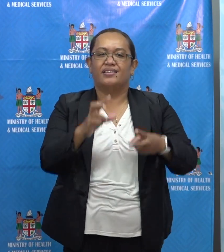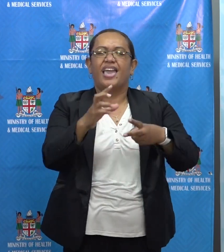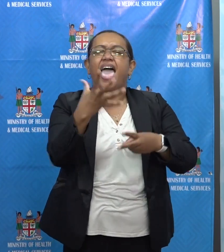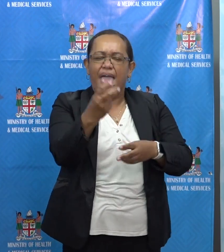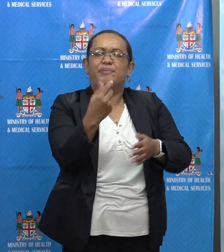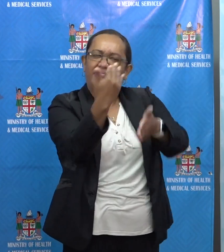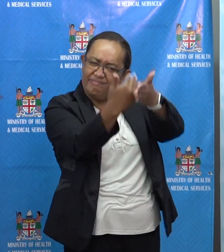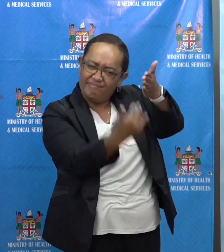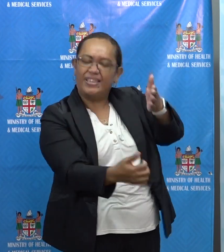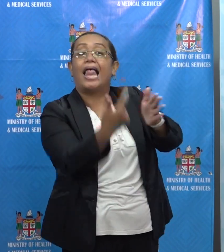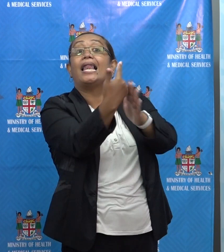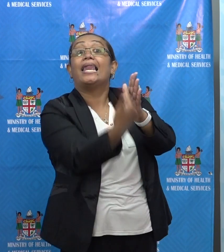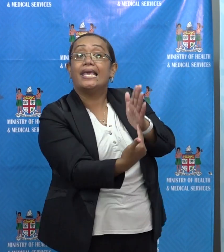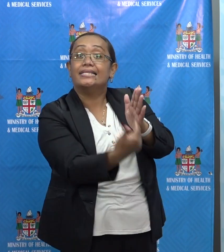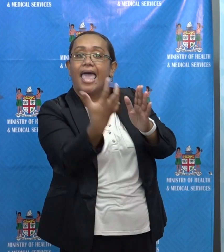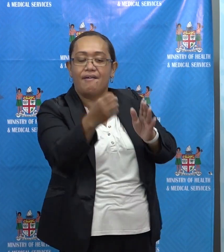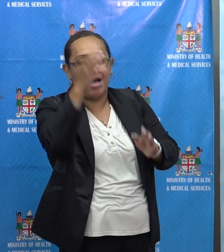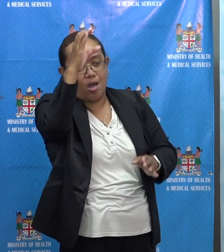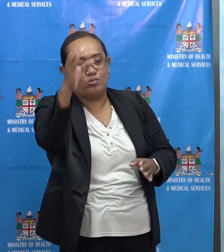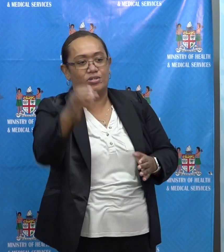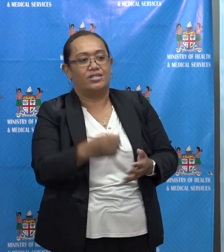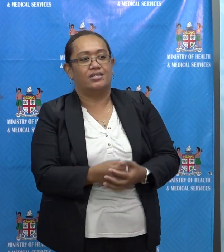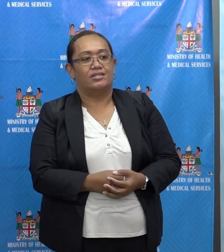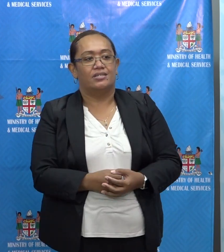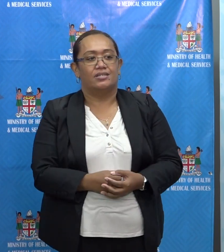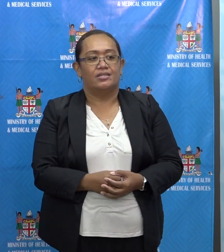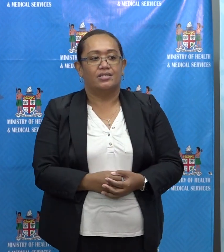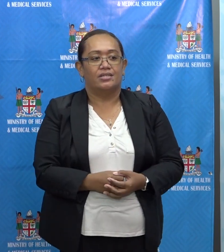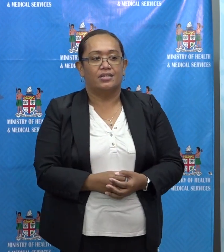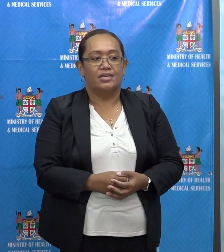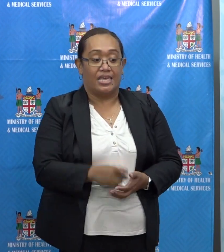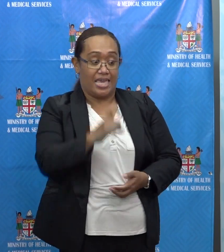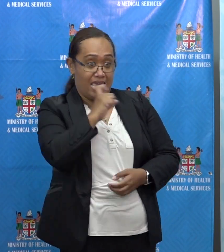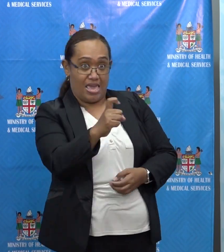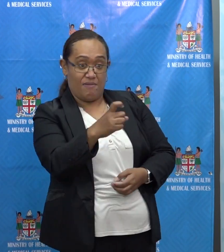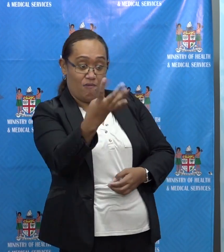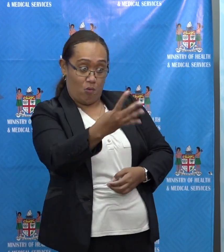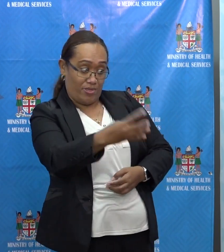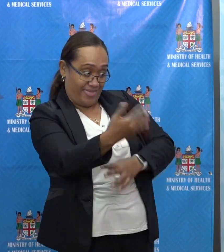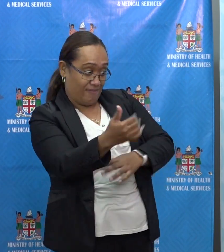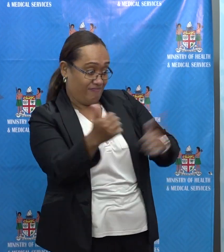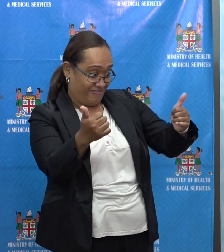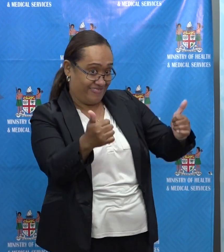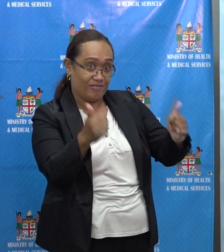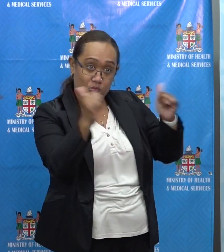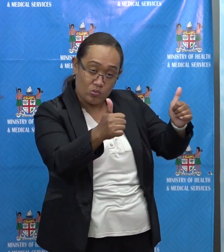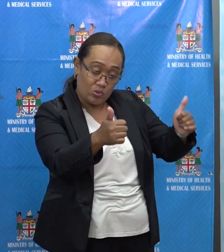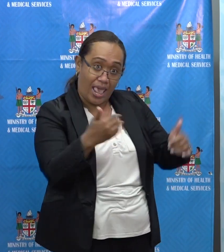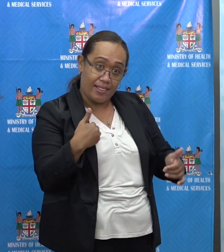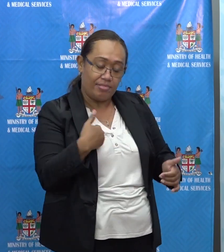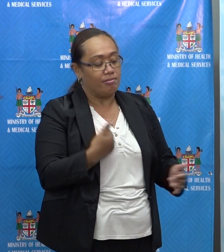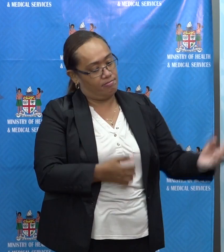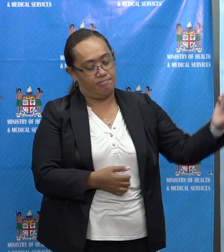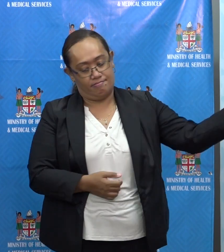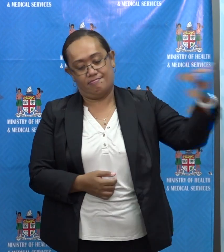usually use other countries that are a little bit more, they've got a lot more resources at their disposal to help us